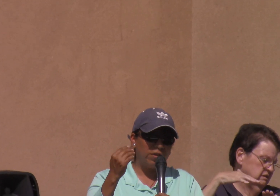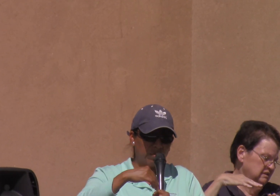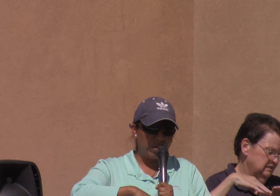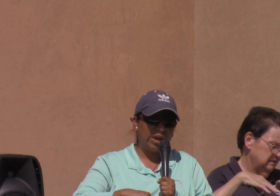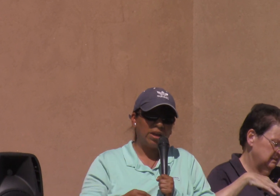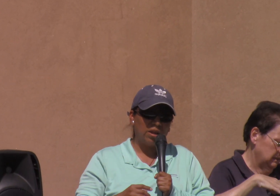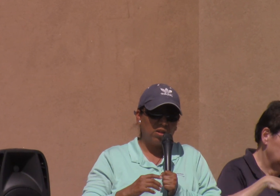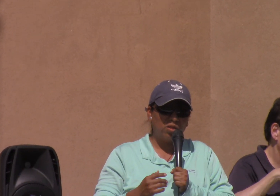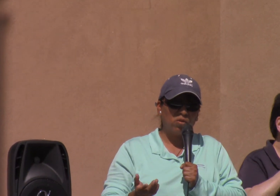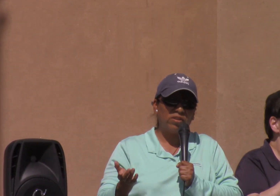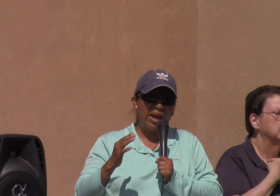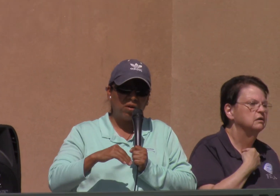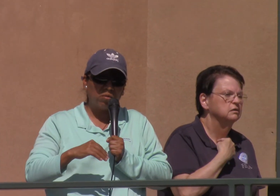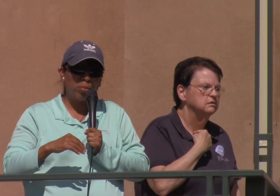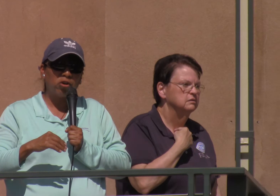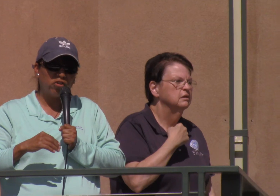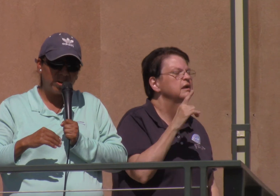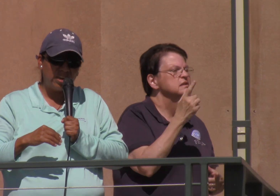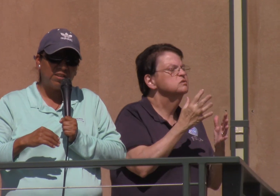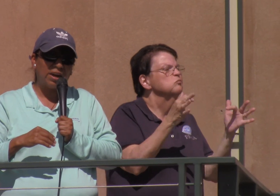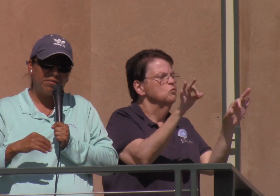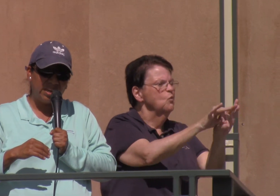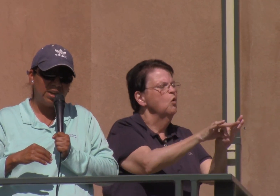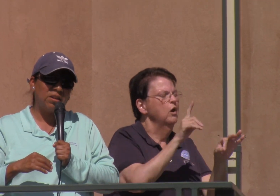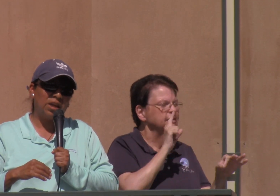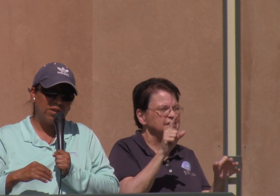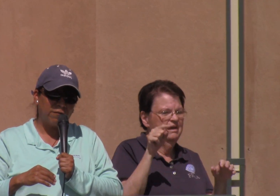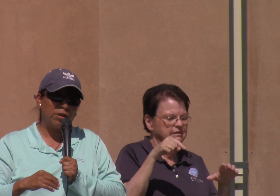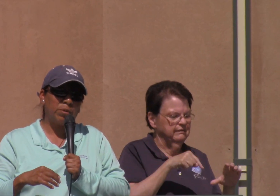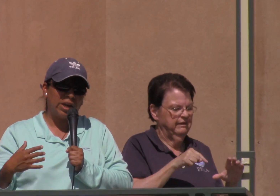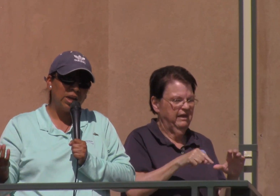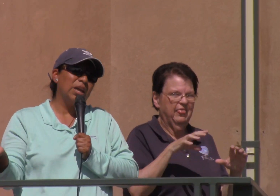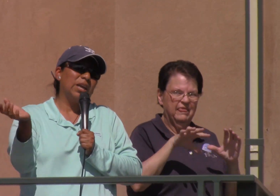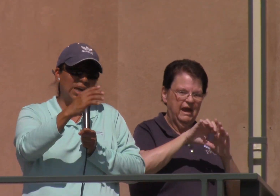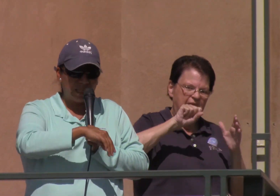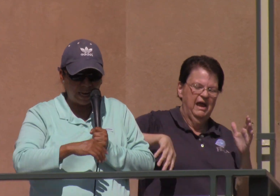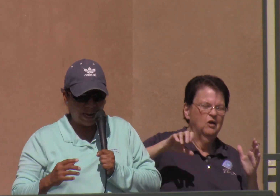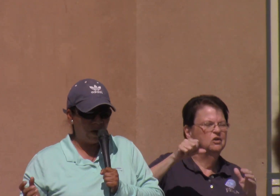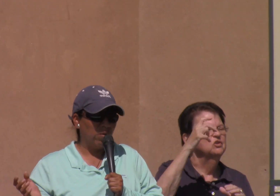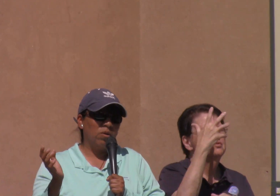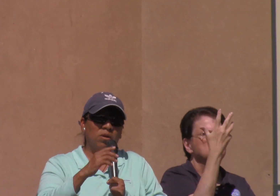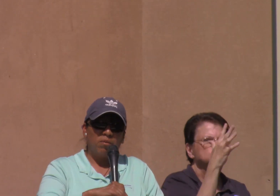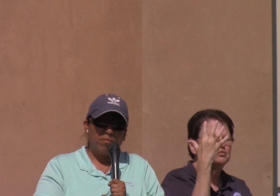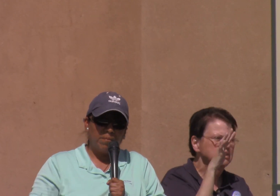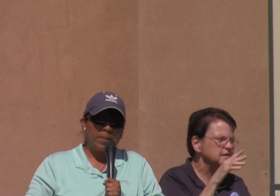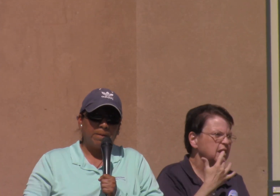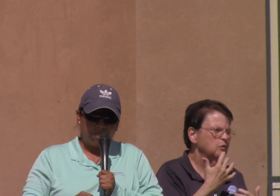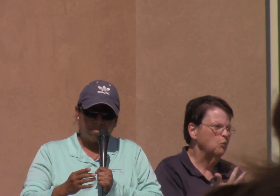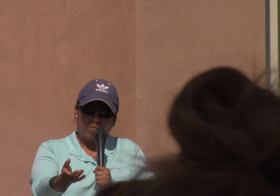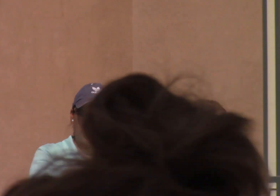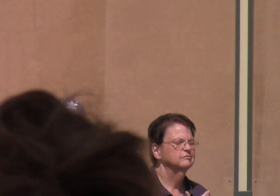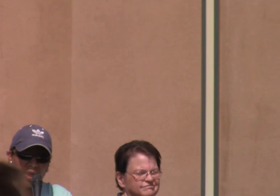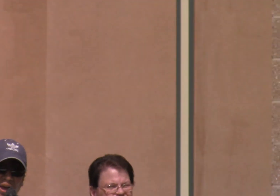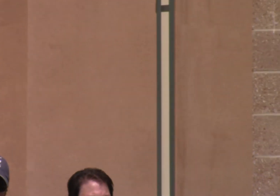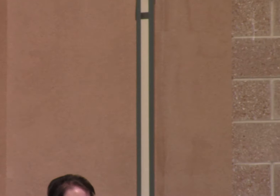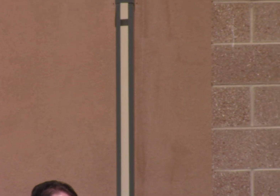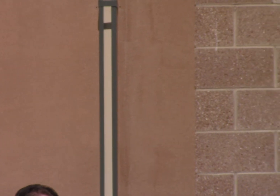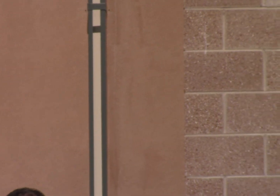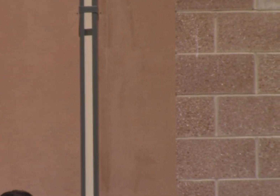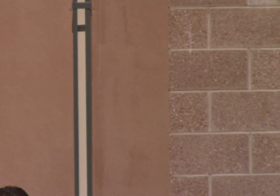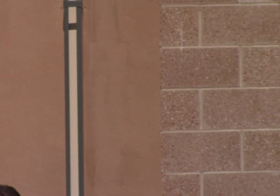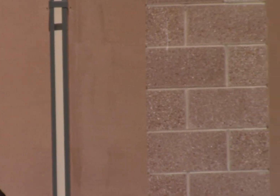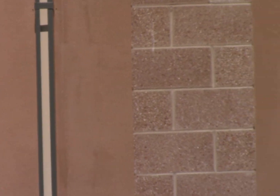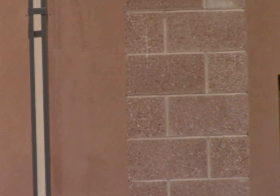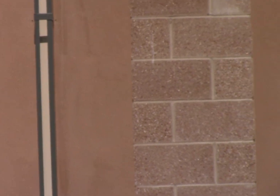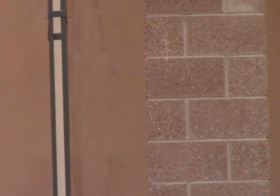of the floodplain. Those down burnt trees that I've seen in the floodplain, get that out. I hope that helps answer